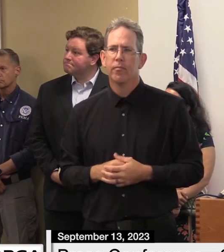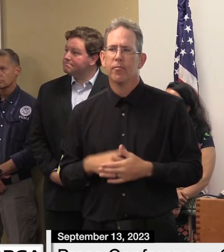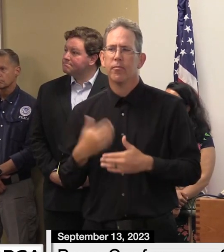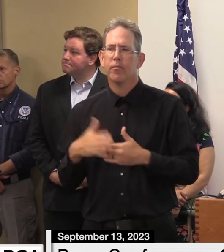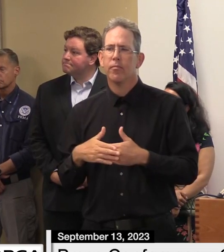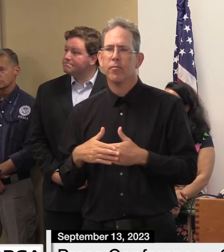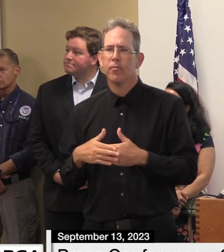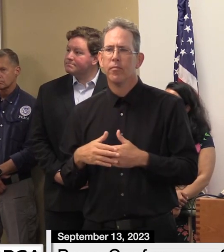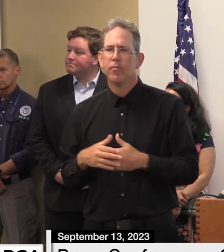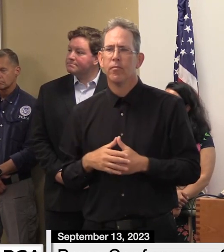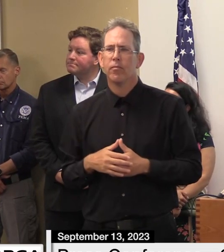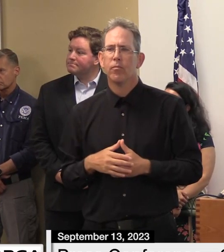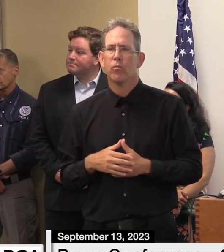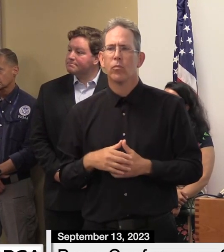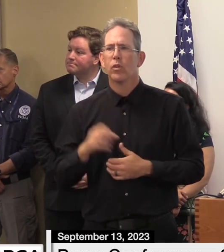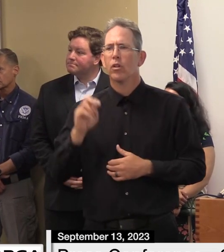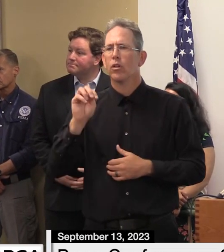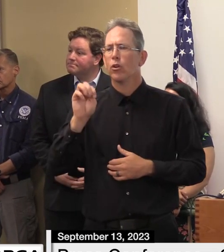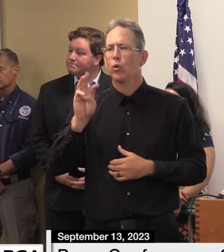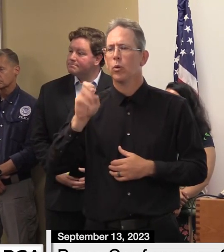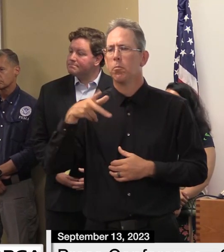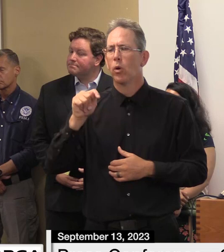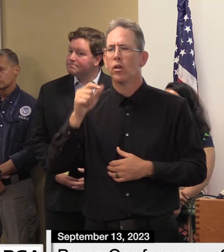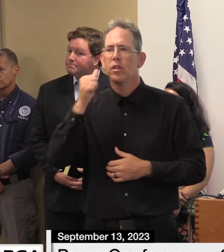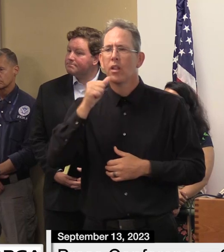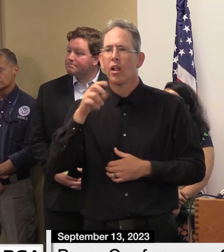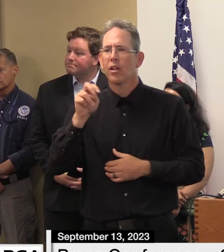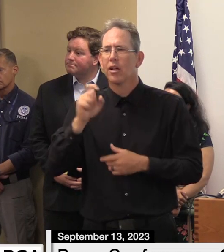Ed Barber, Newport Daily Express.